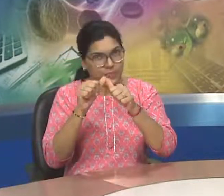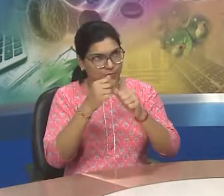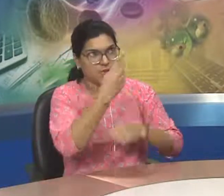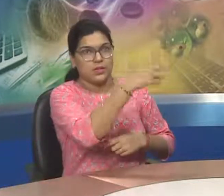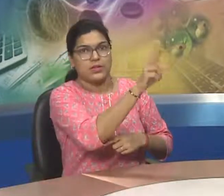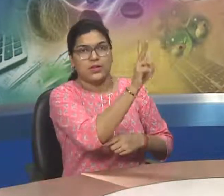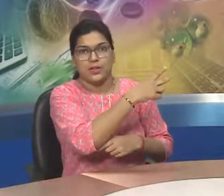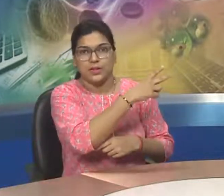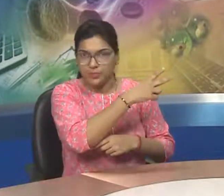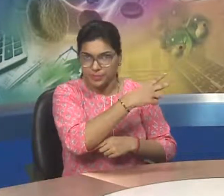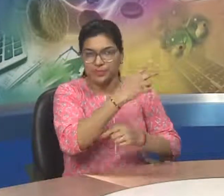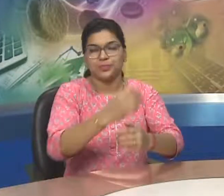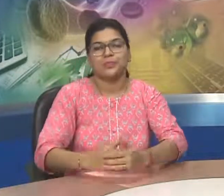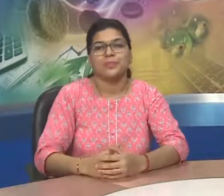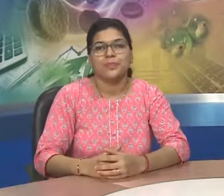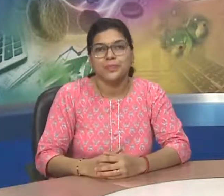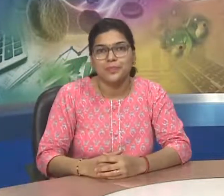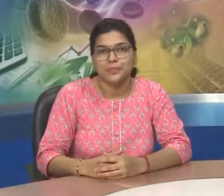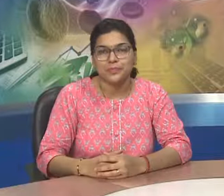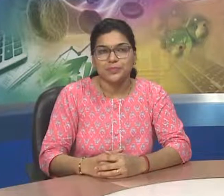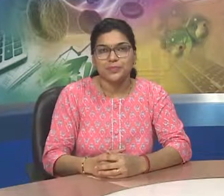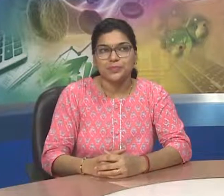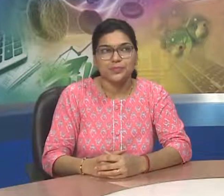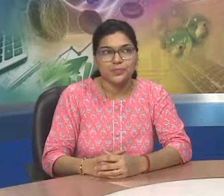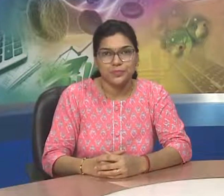etc. That is called abiotic.